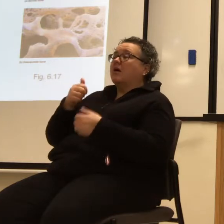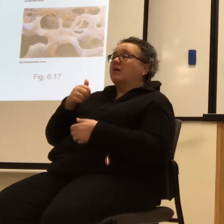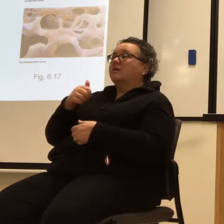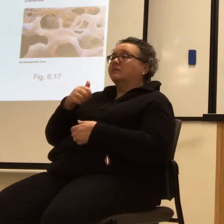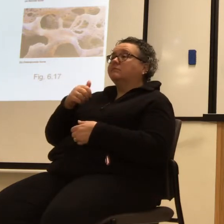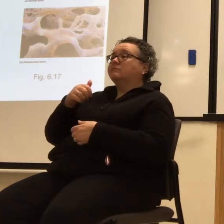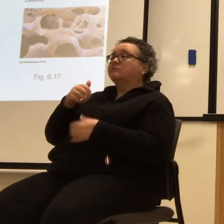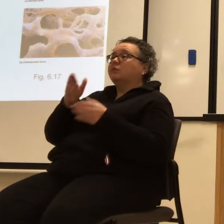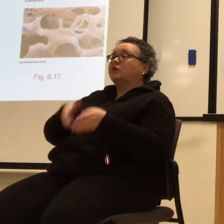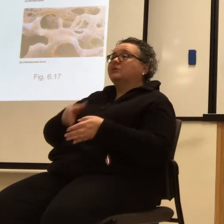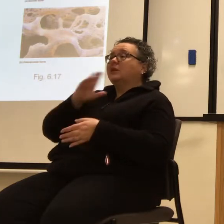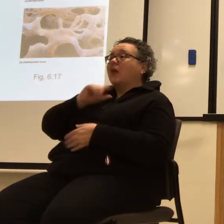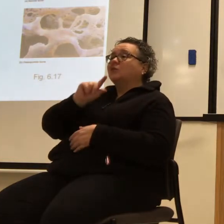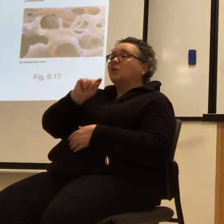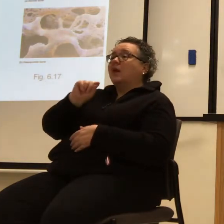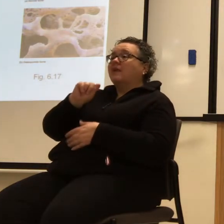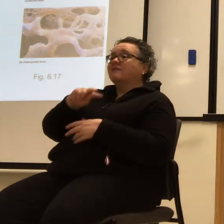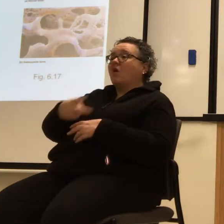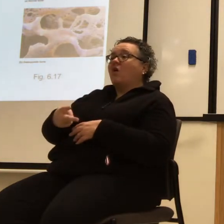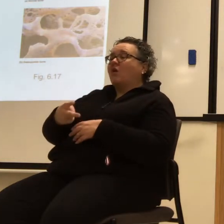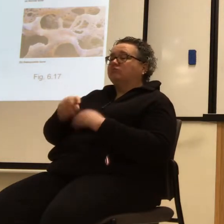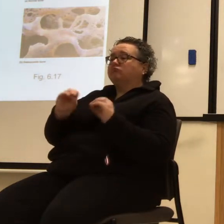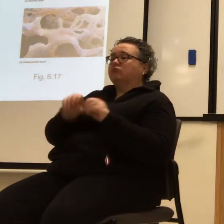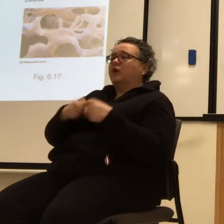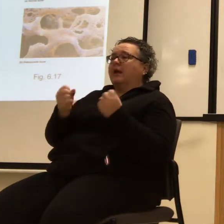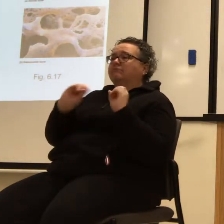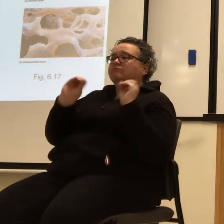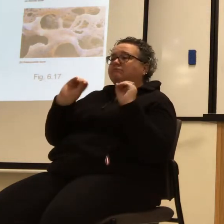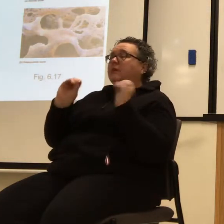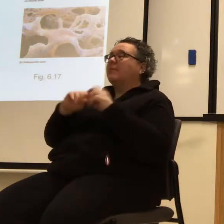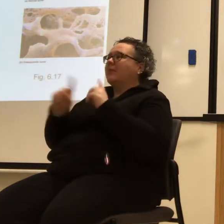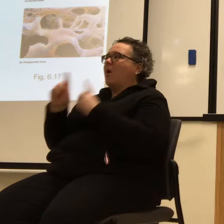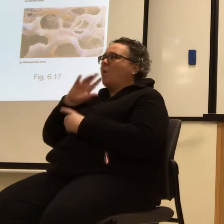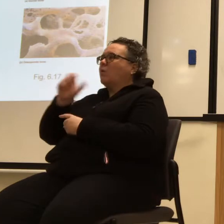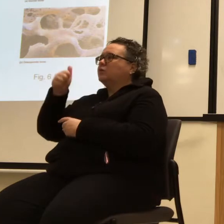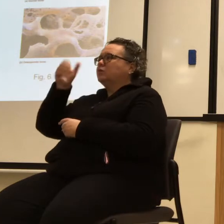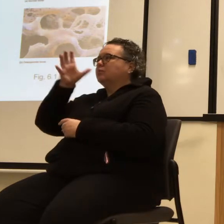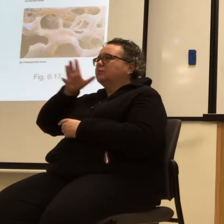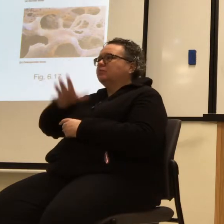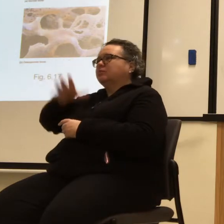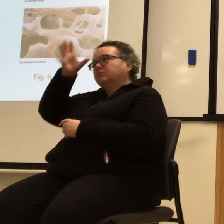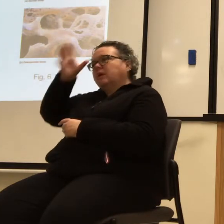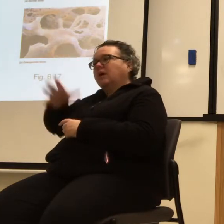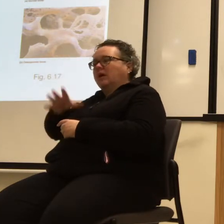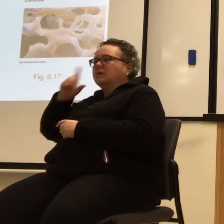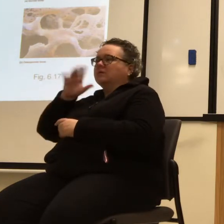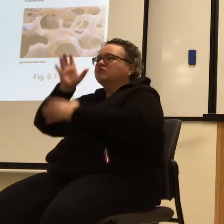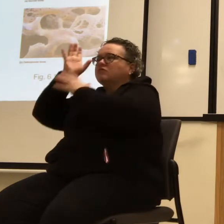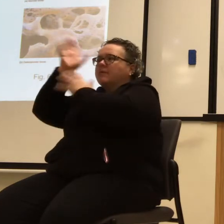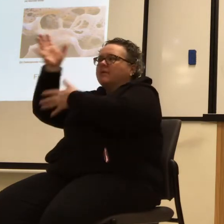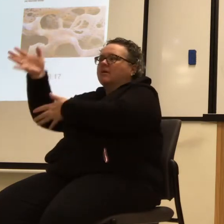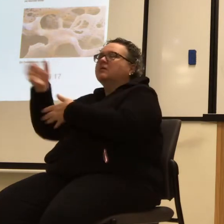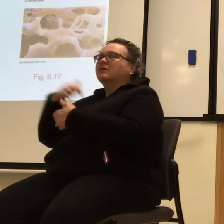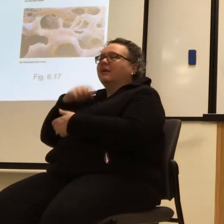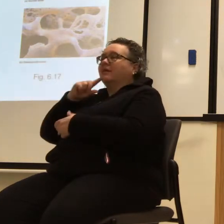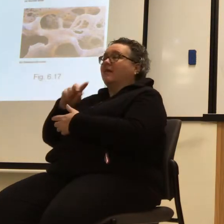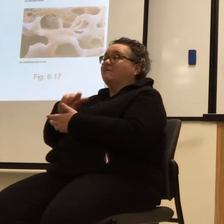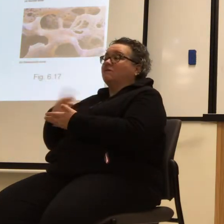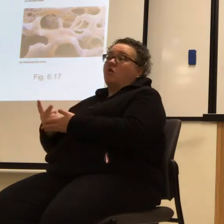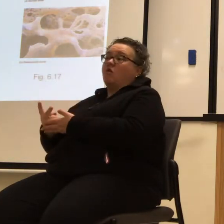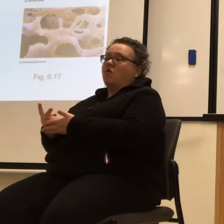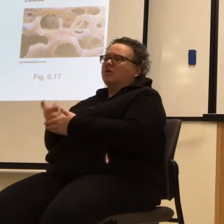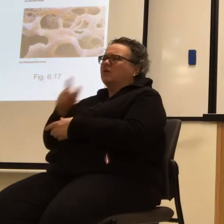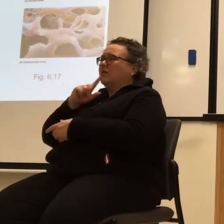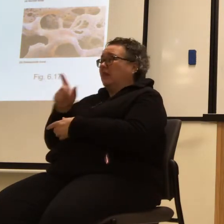Okay, what's the difference? Well, if an elderly person is osteoporotic bone, then a low